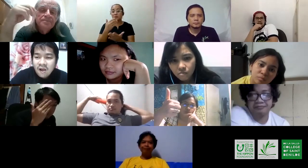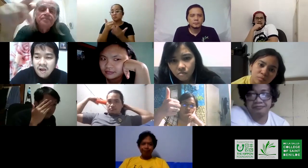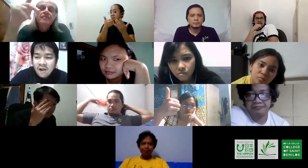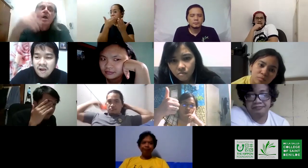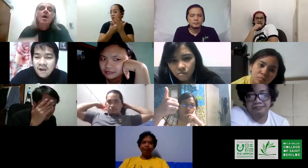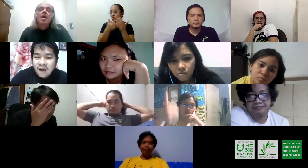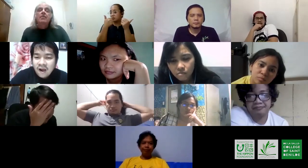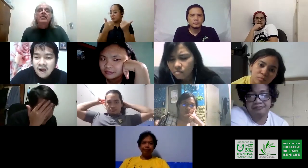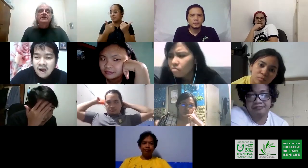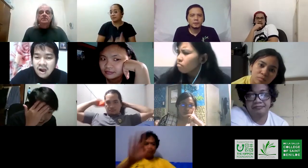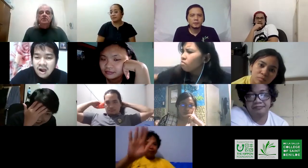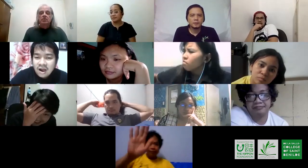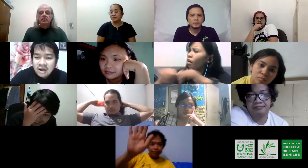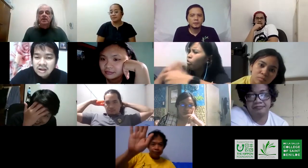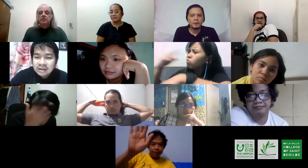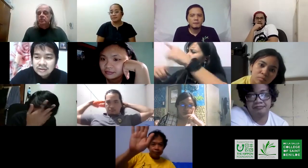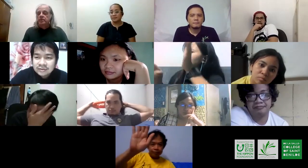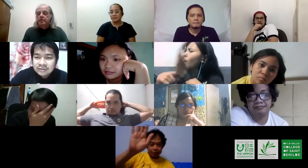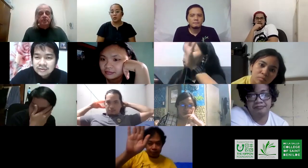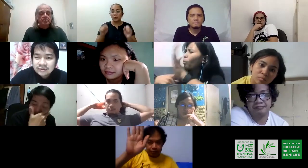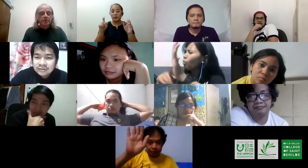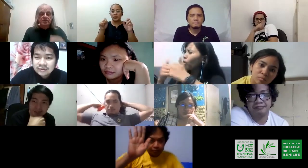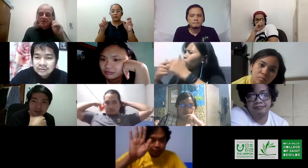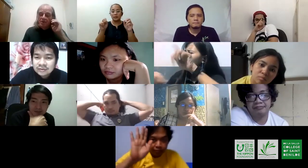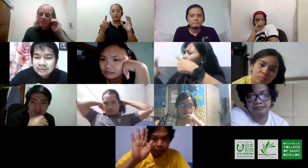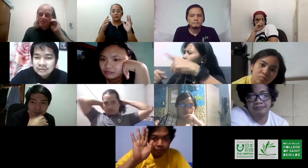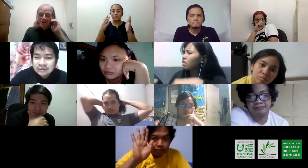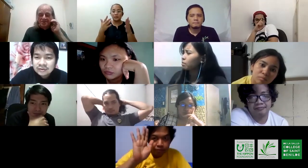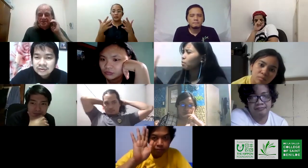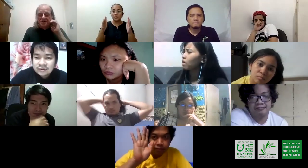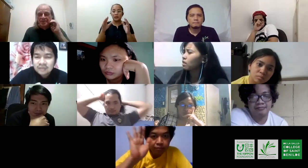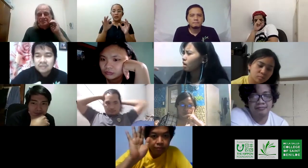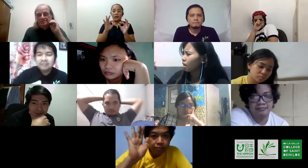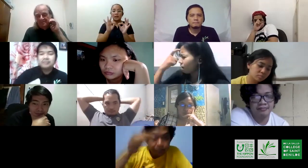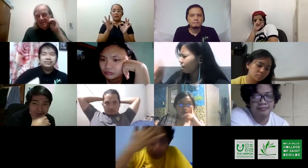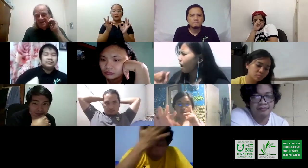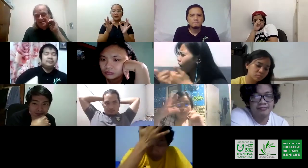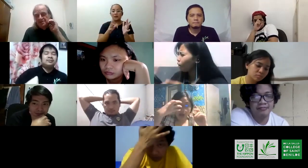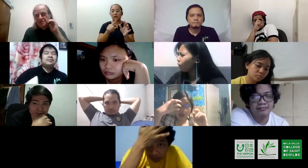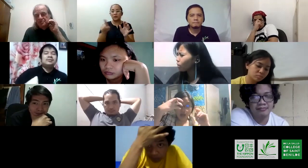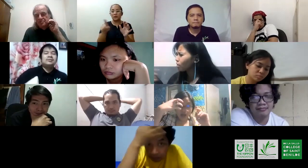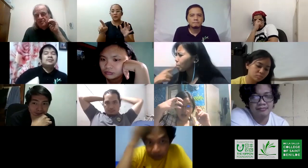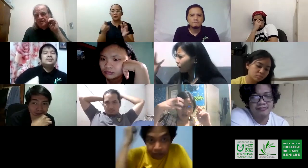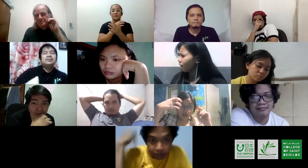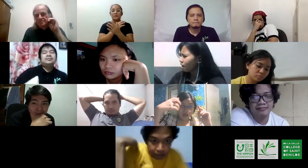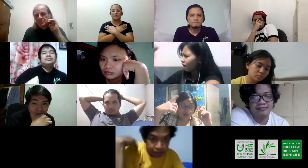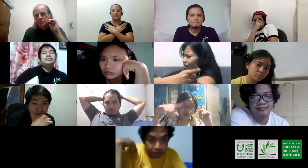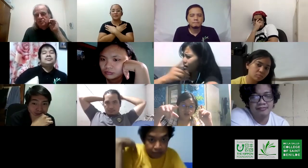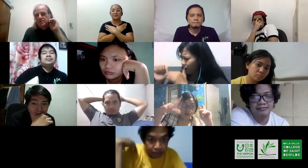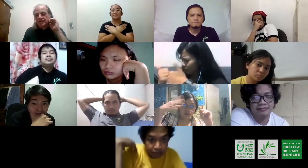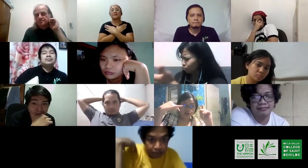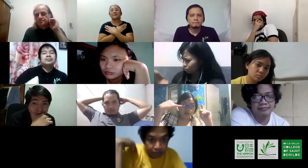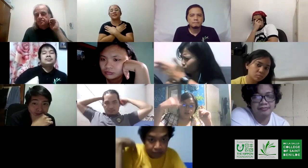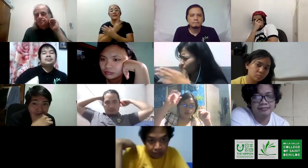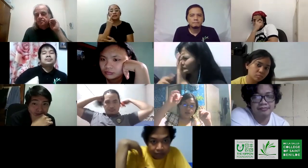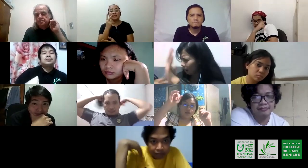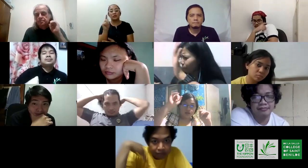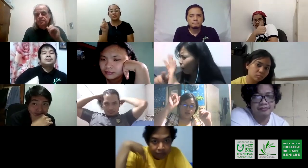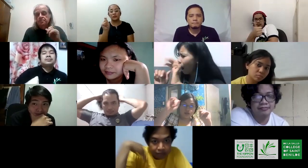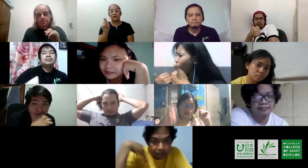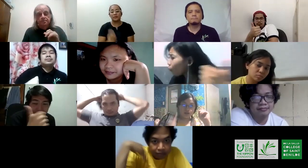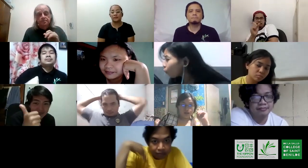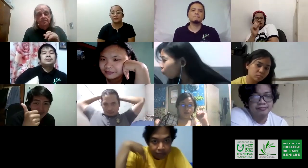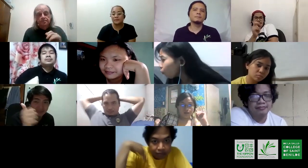Okay. All right. So let you and the interpreters go and rest a little bit. See you on Tuesday.